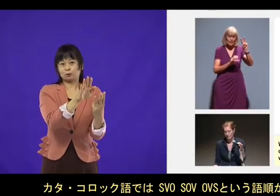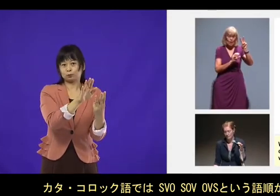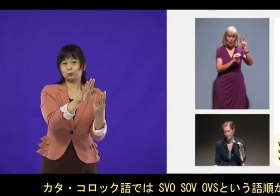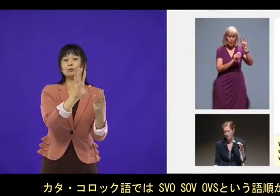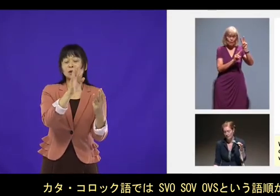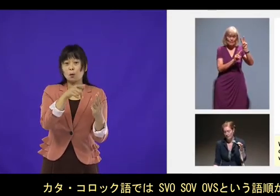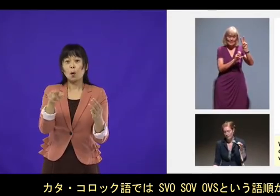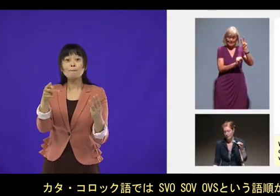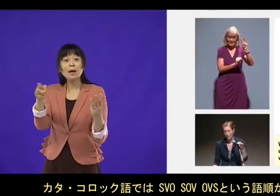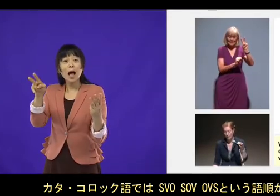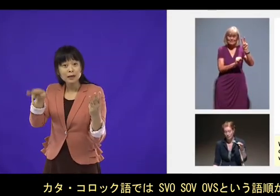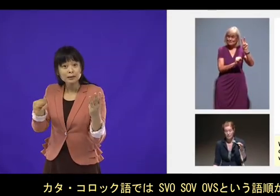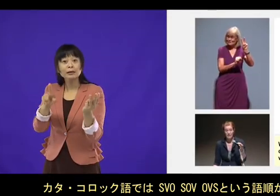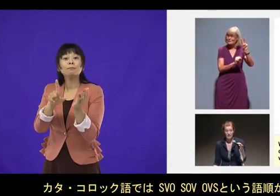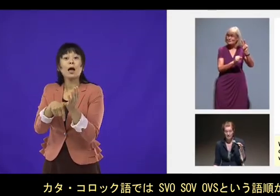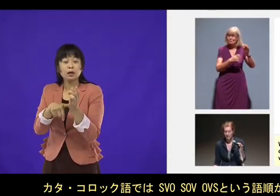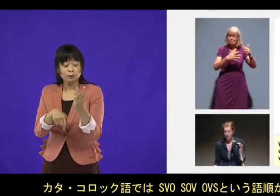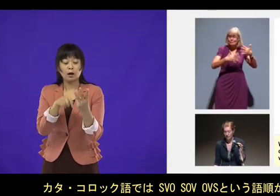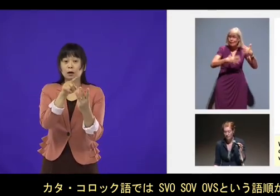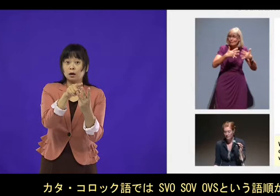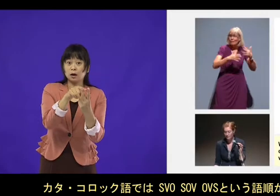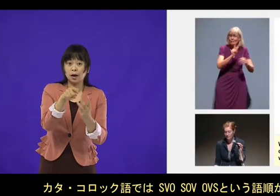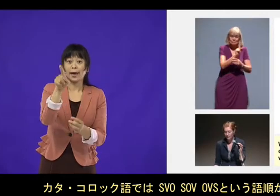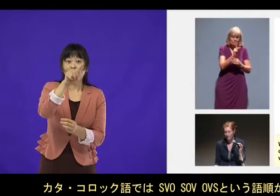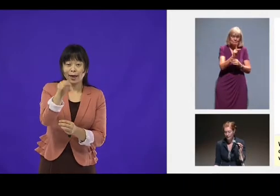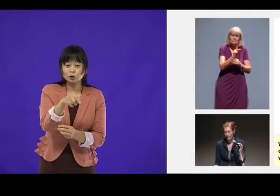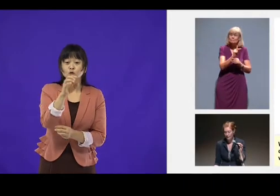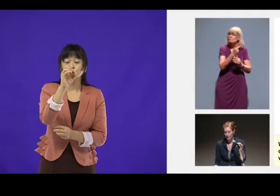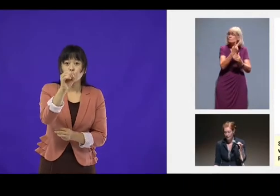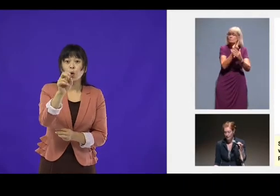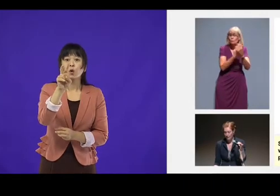OVS word orders within Katakalok.